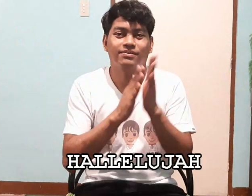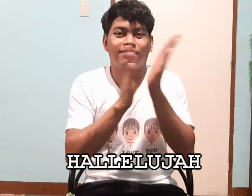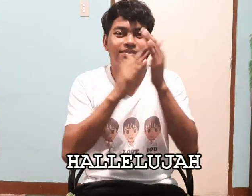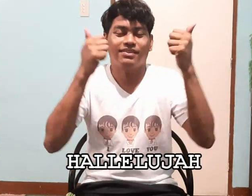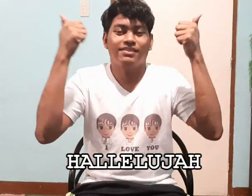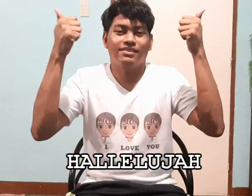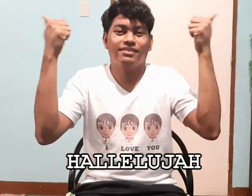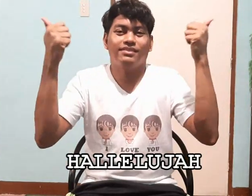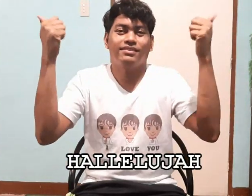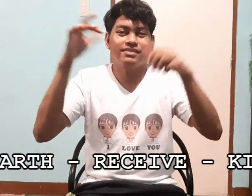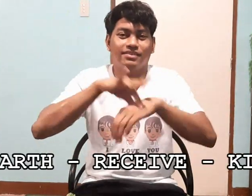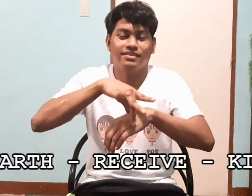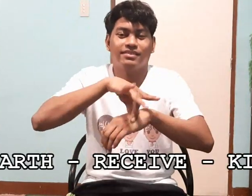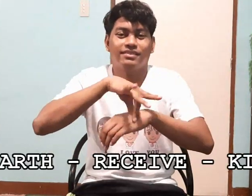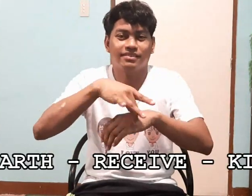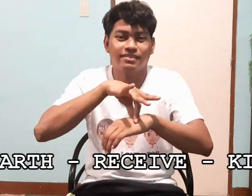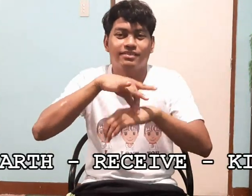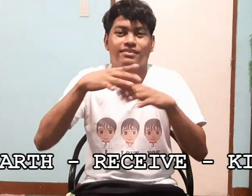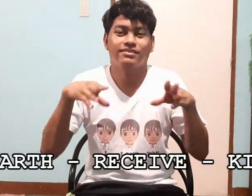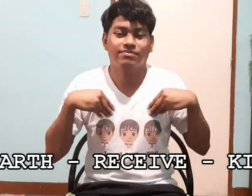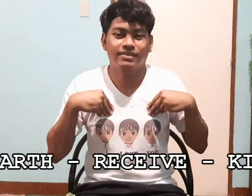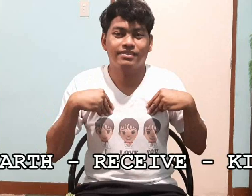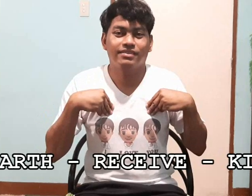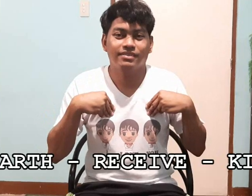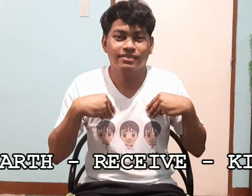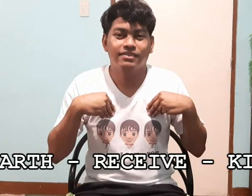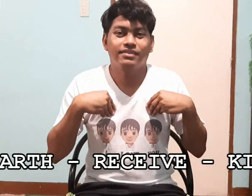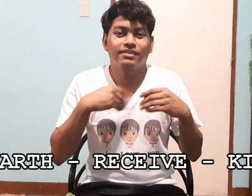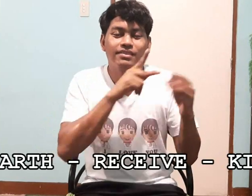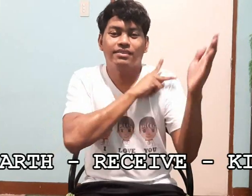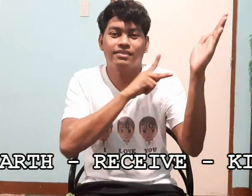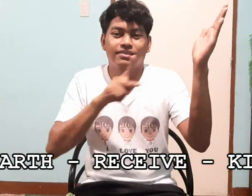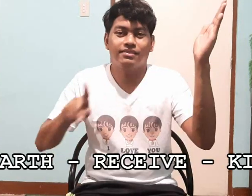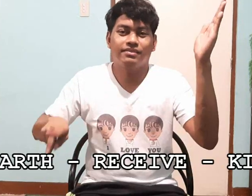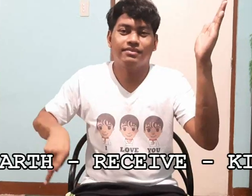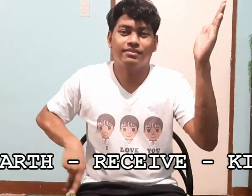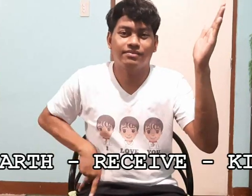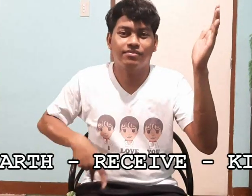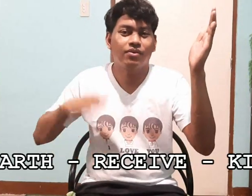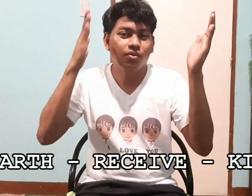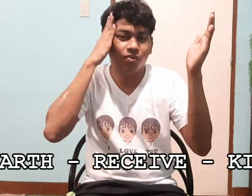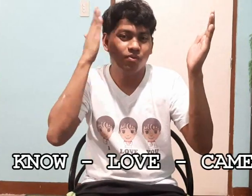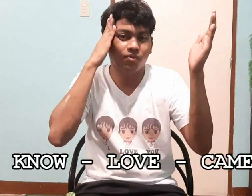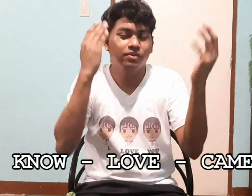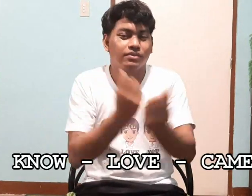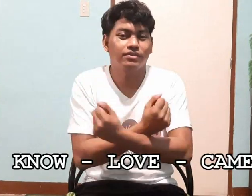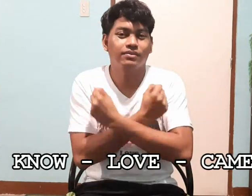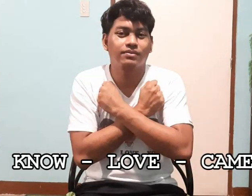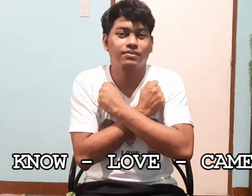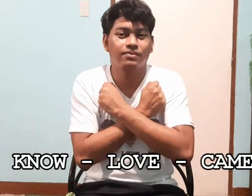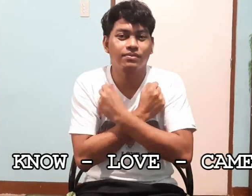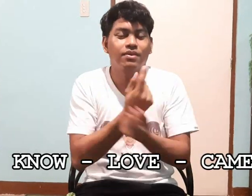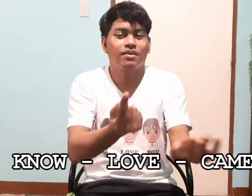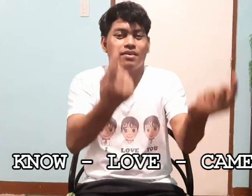let the earth receive her King I know that love has